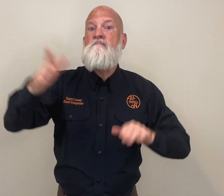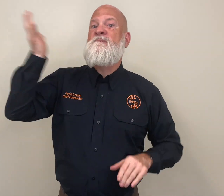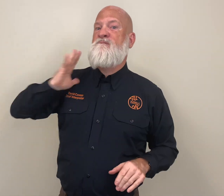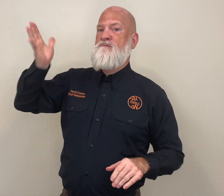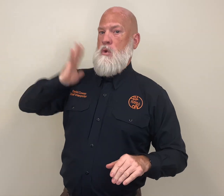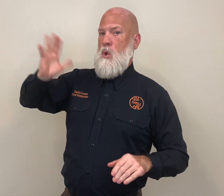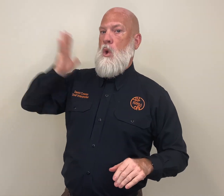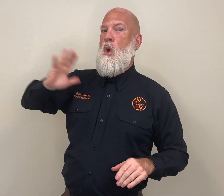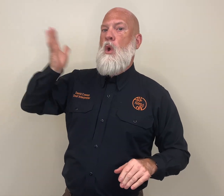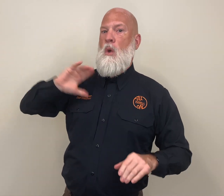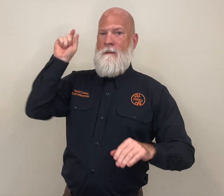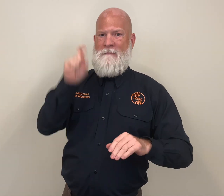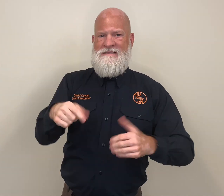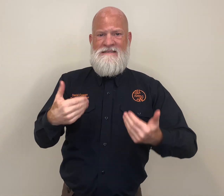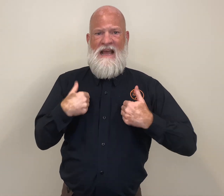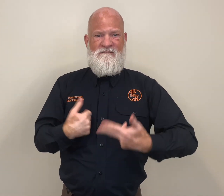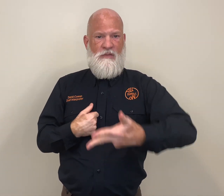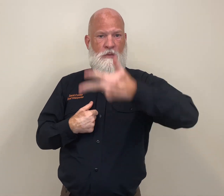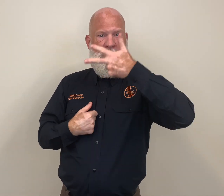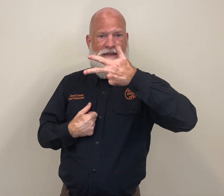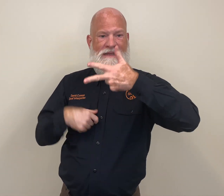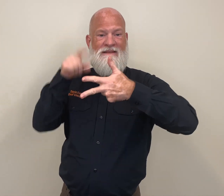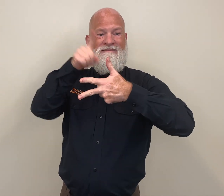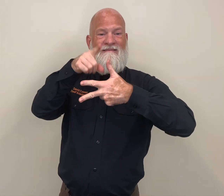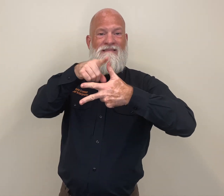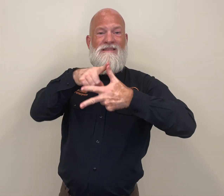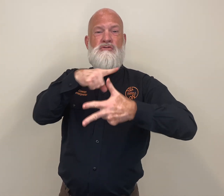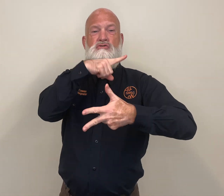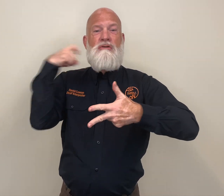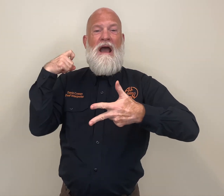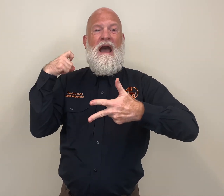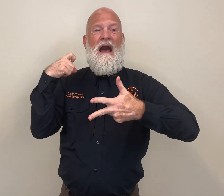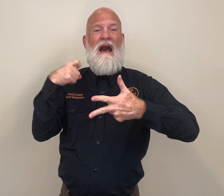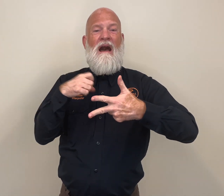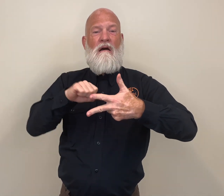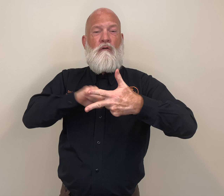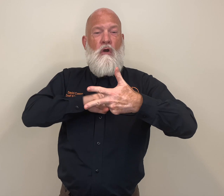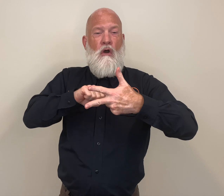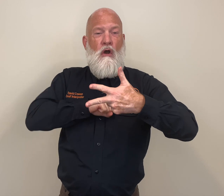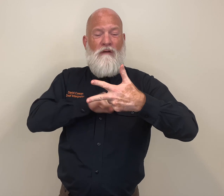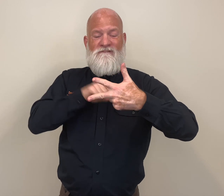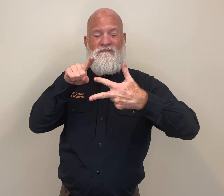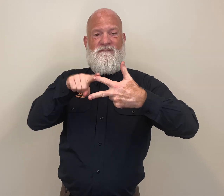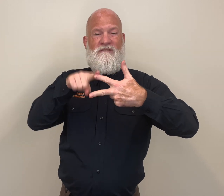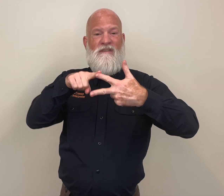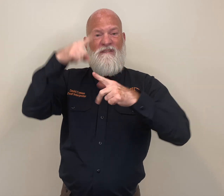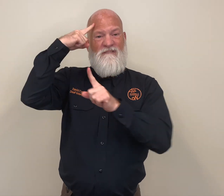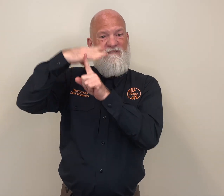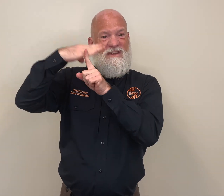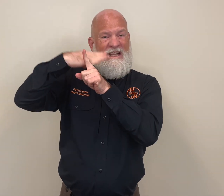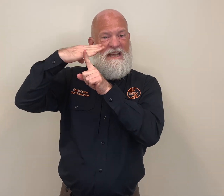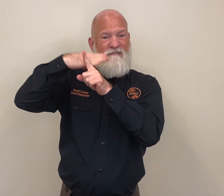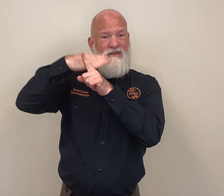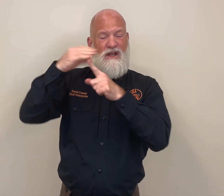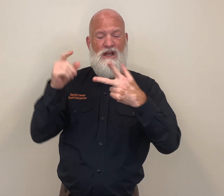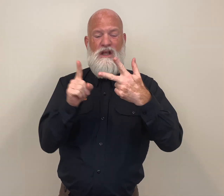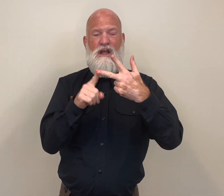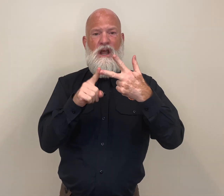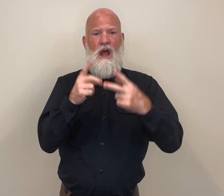The testing protocol used to require a person to exhibit symptoms, difficulty breathing, tightness in their lungs or their chest, a